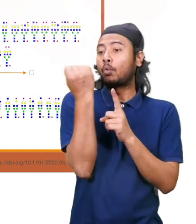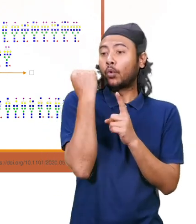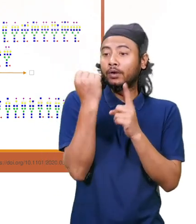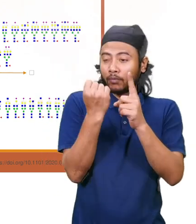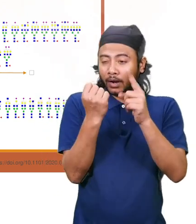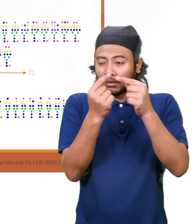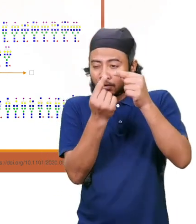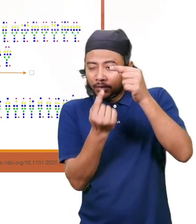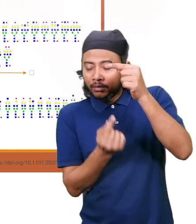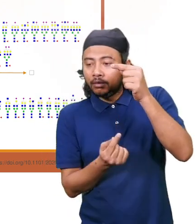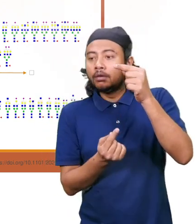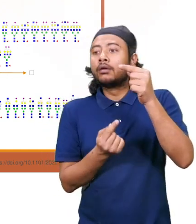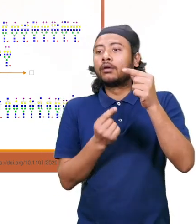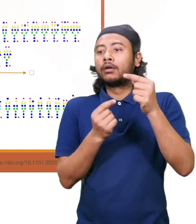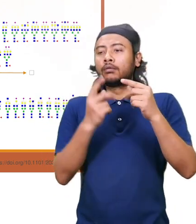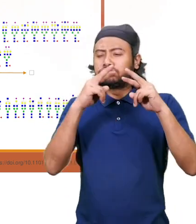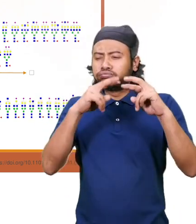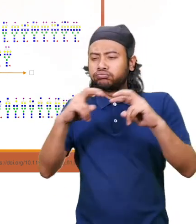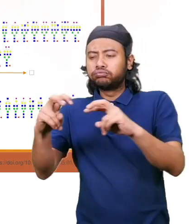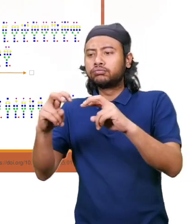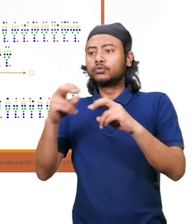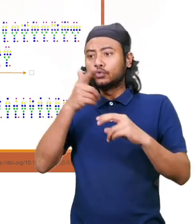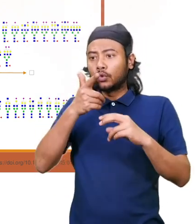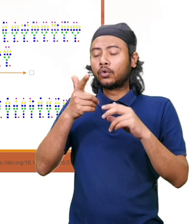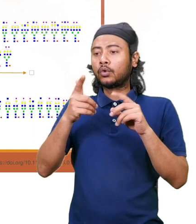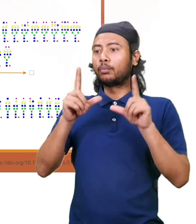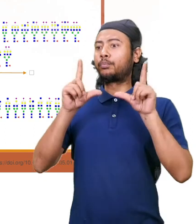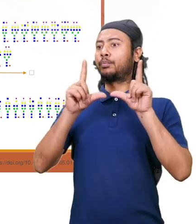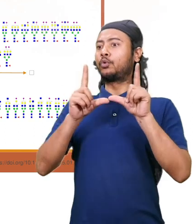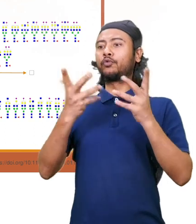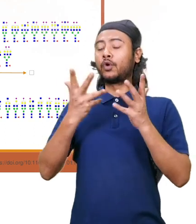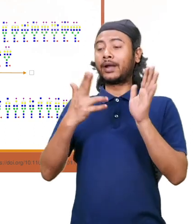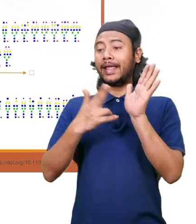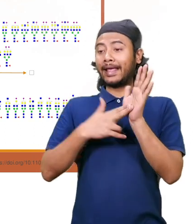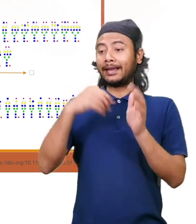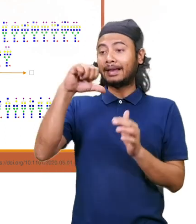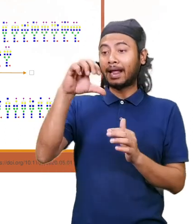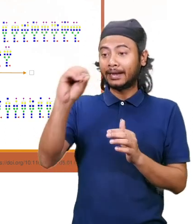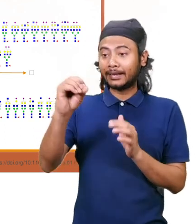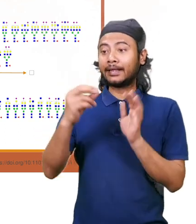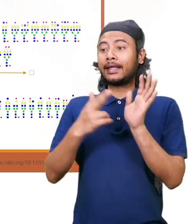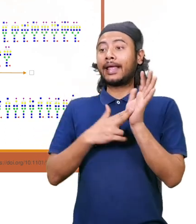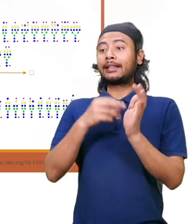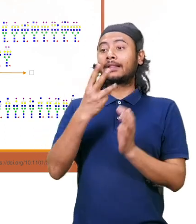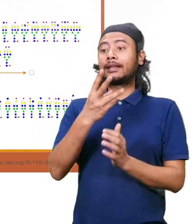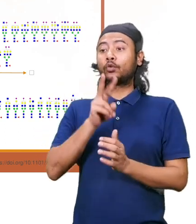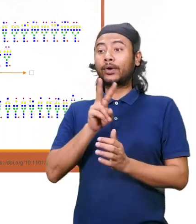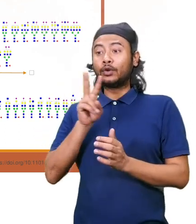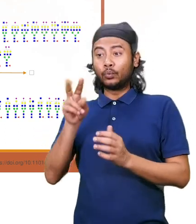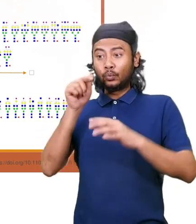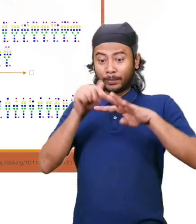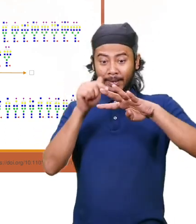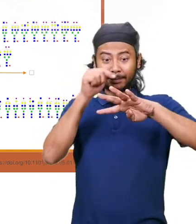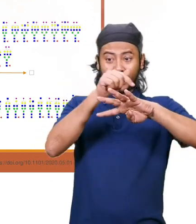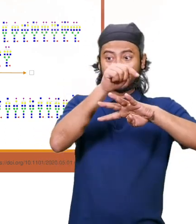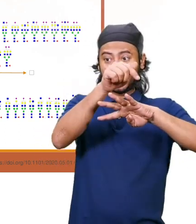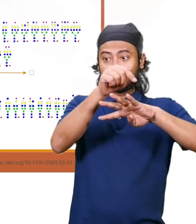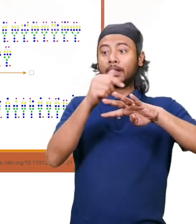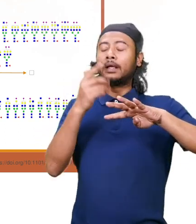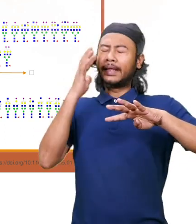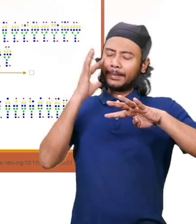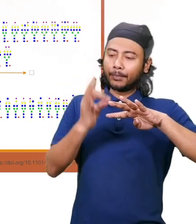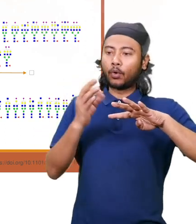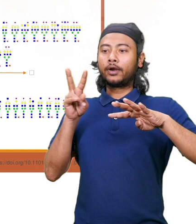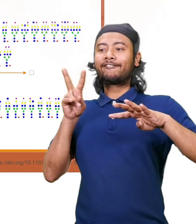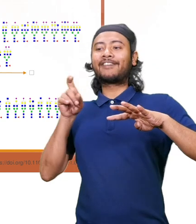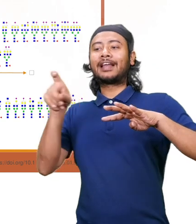subsequent molecular biological and molecular modeling study which indeed proved that the N90 and